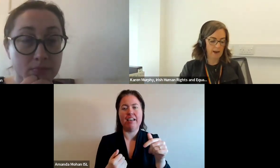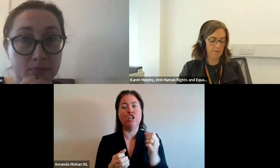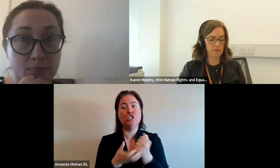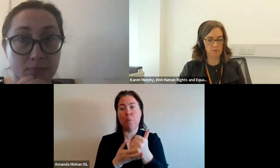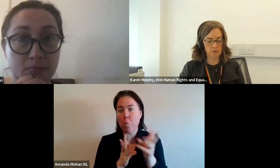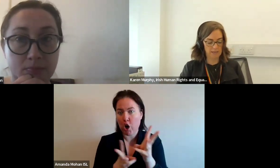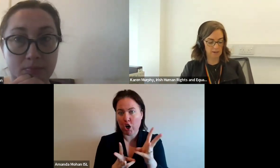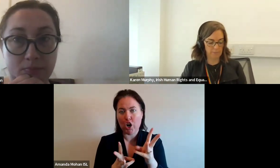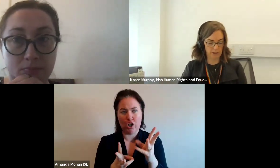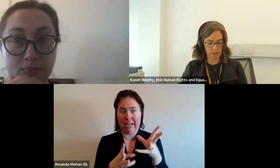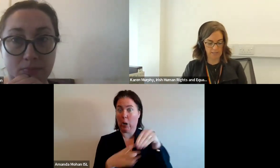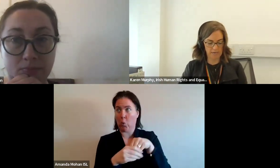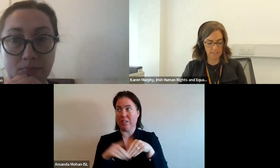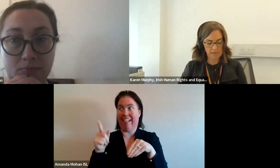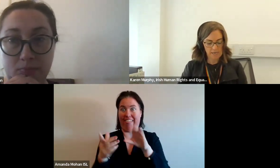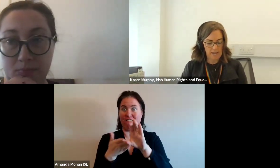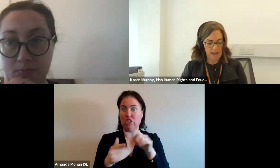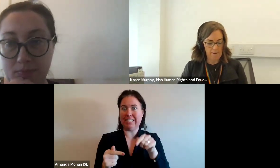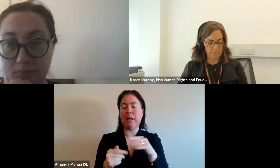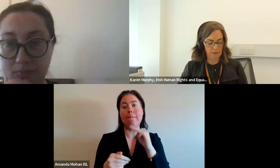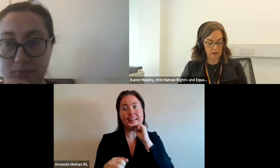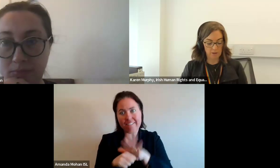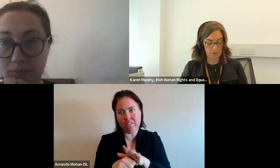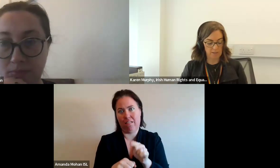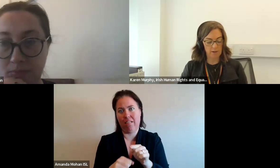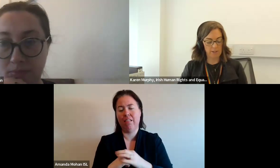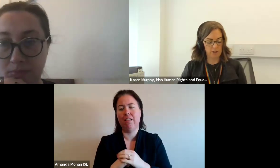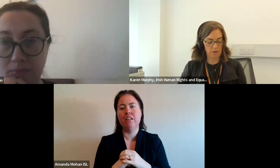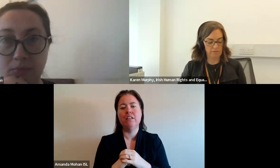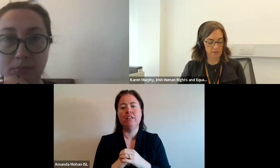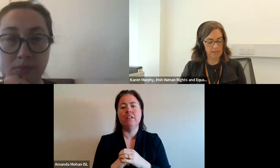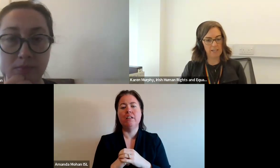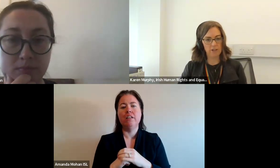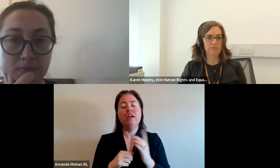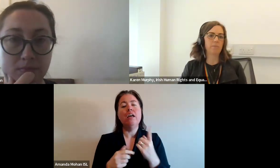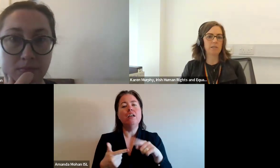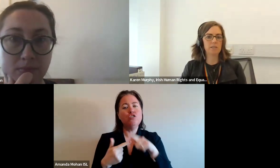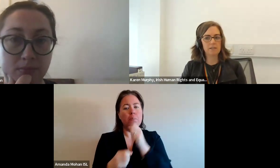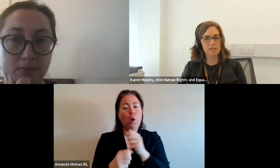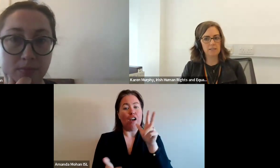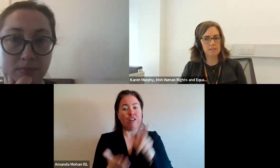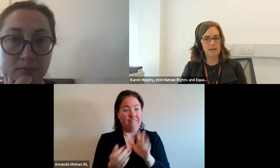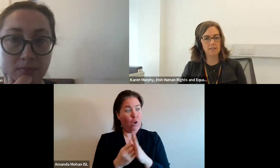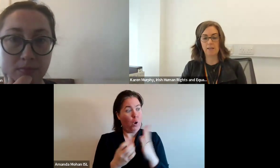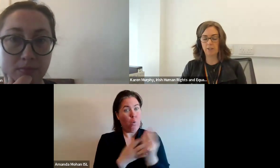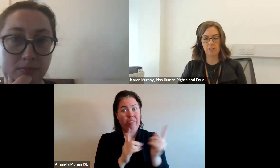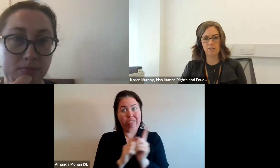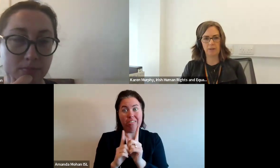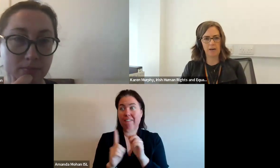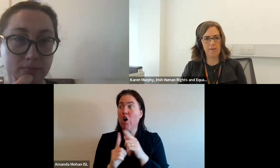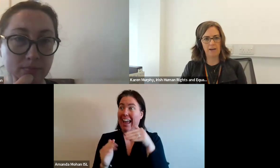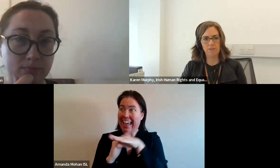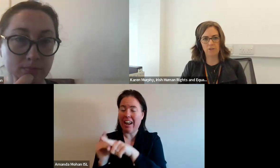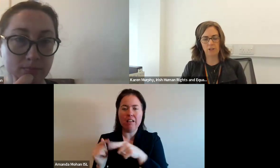workers. So that's our position on that. Just on the question of accreditation for personal assistants, that's actually